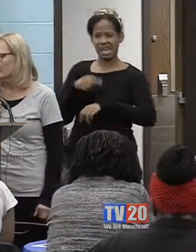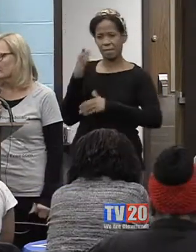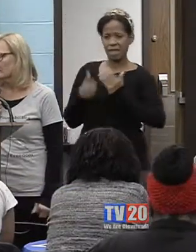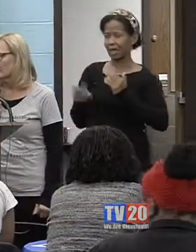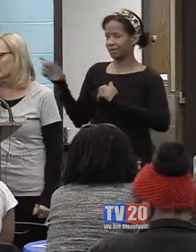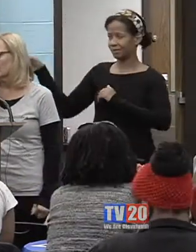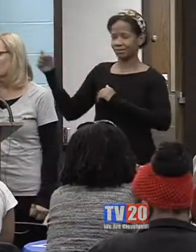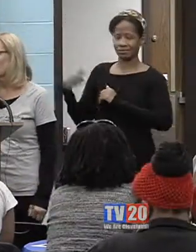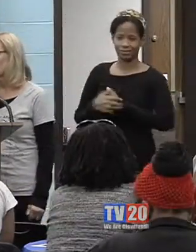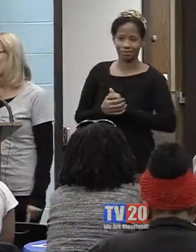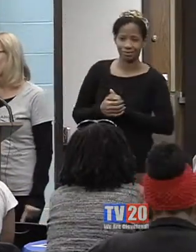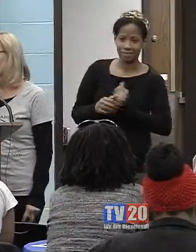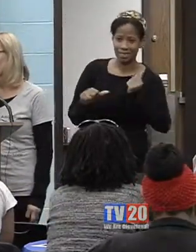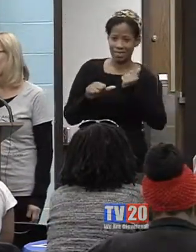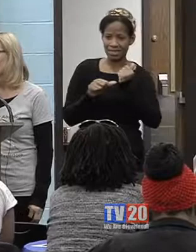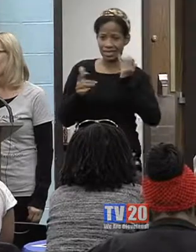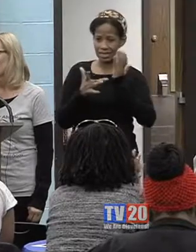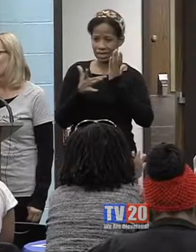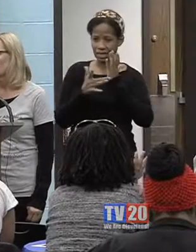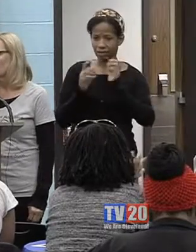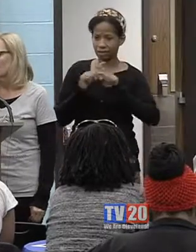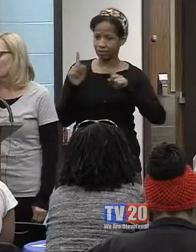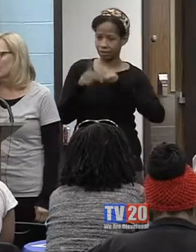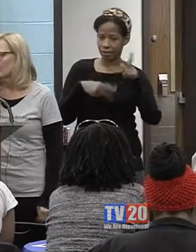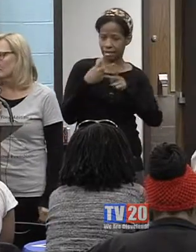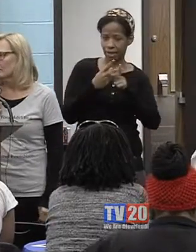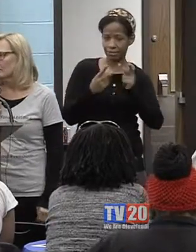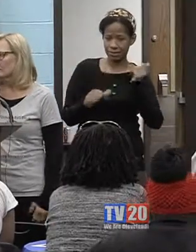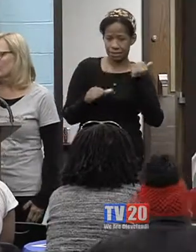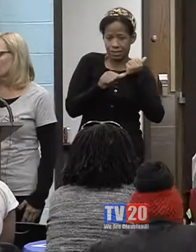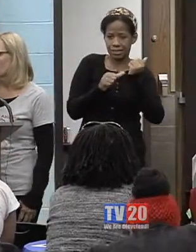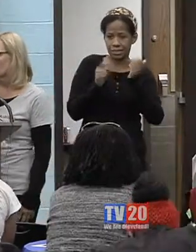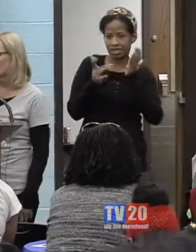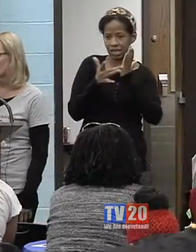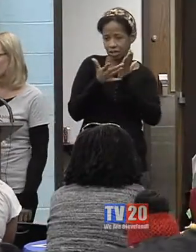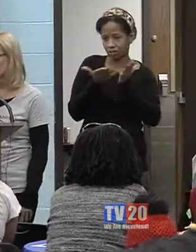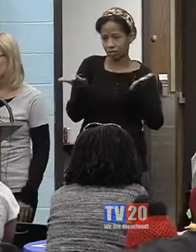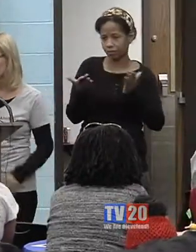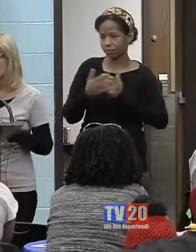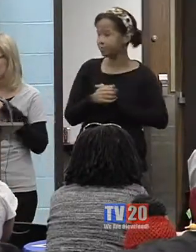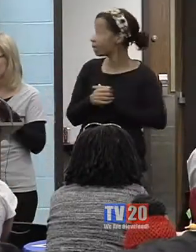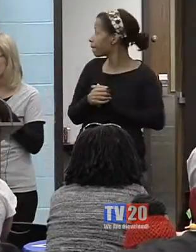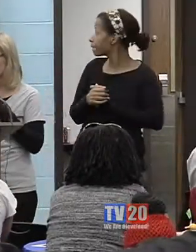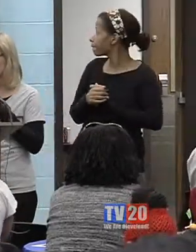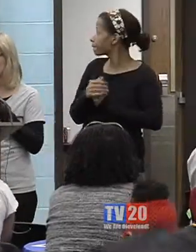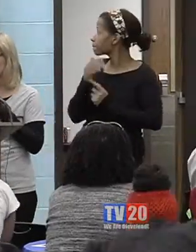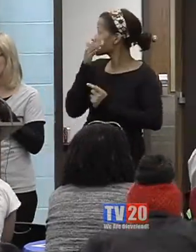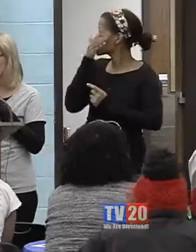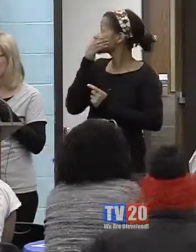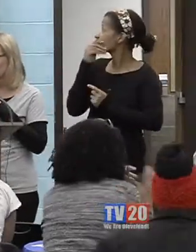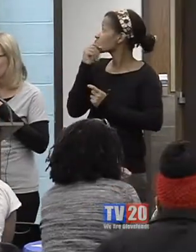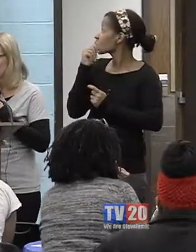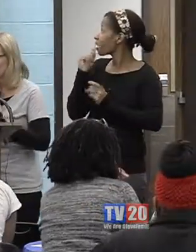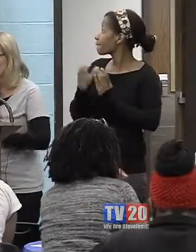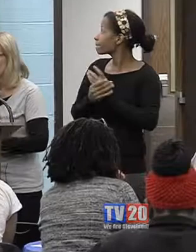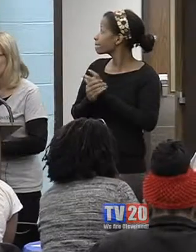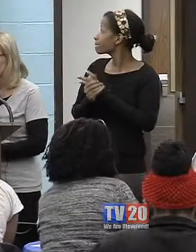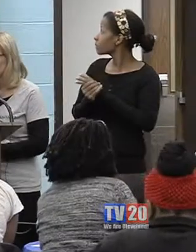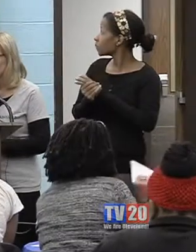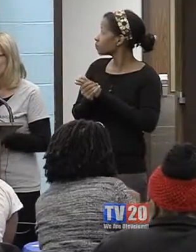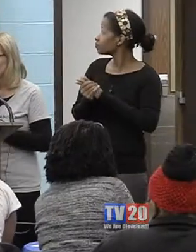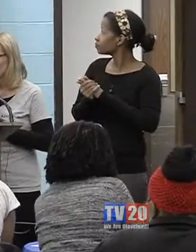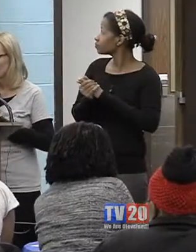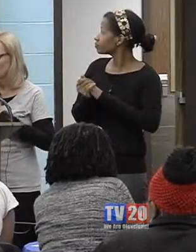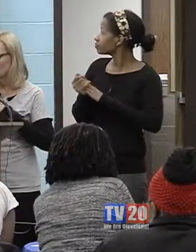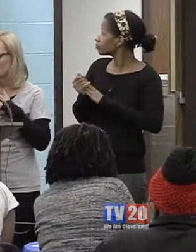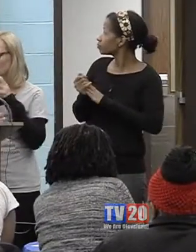So assistive technology, there's all different types of assistive technology. There's things that are electronic magnifiers that will